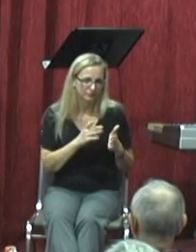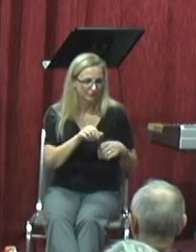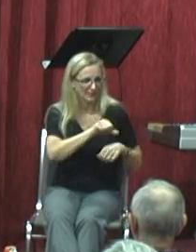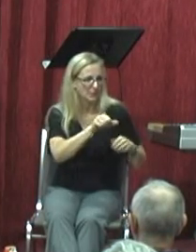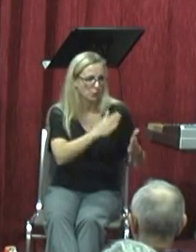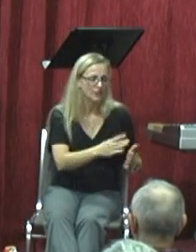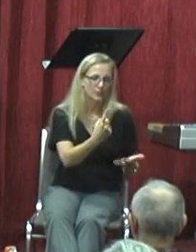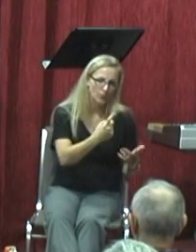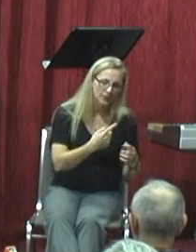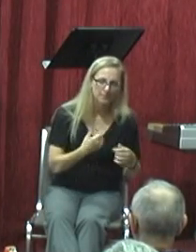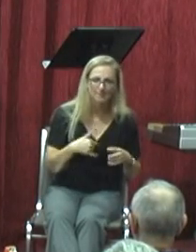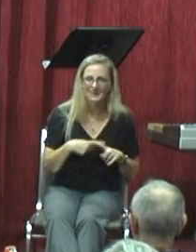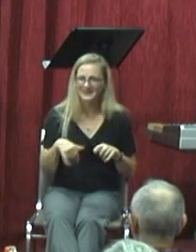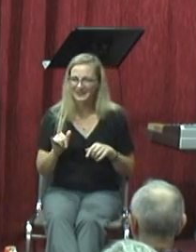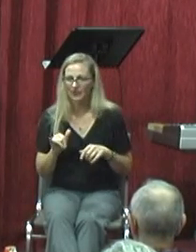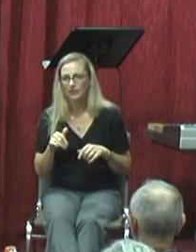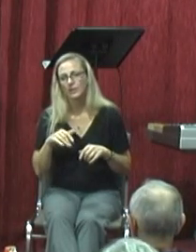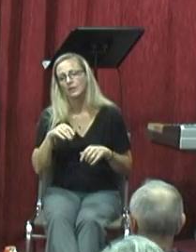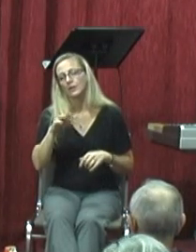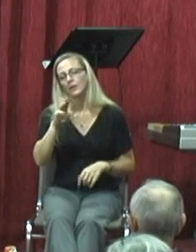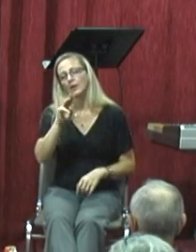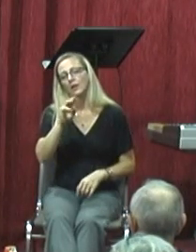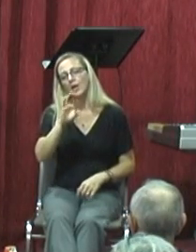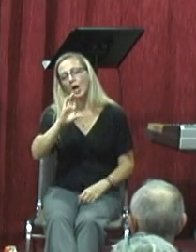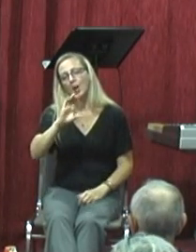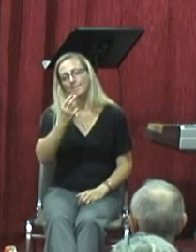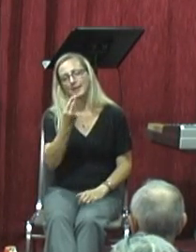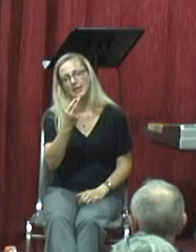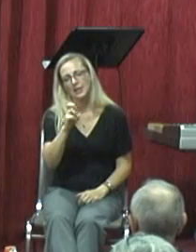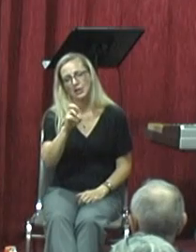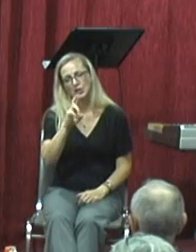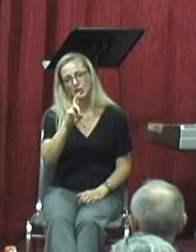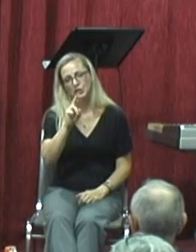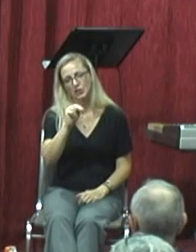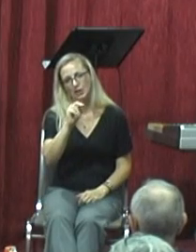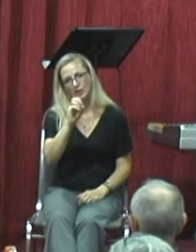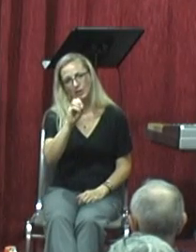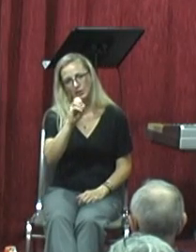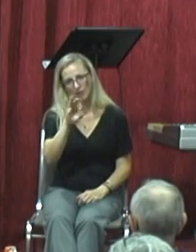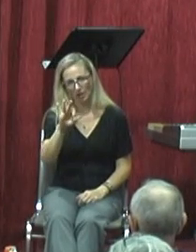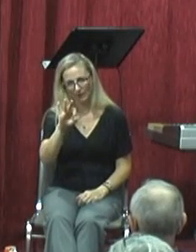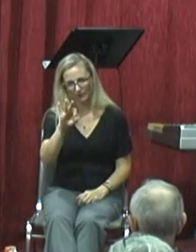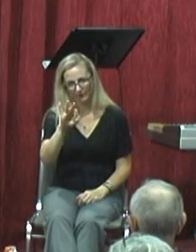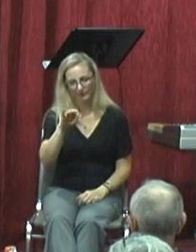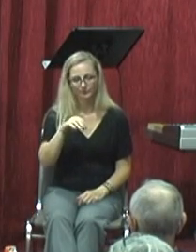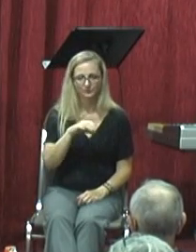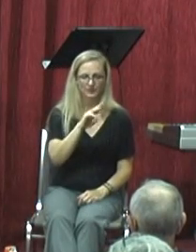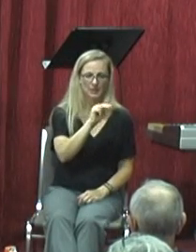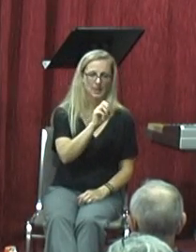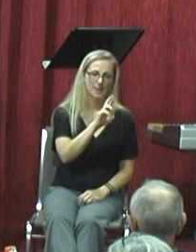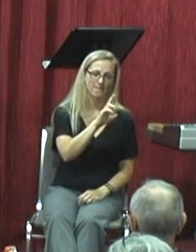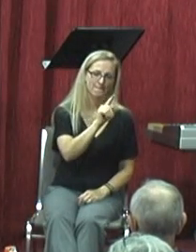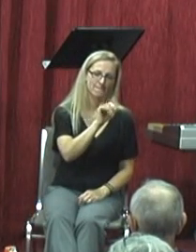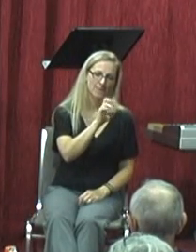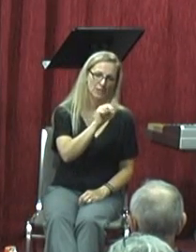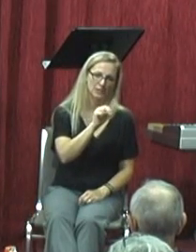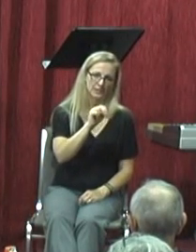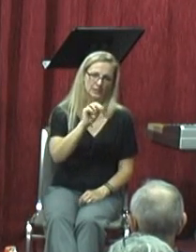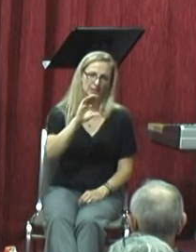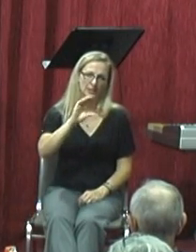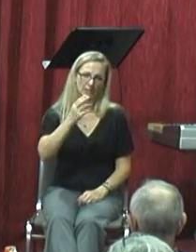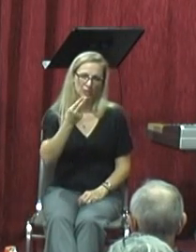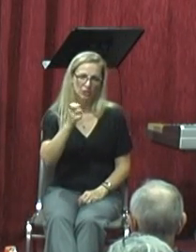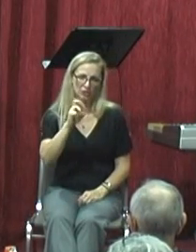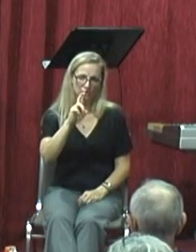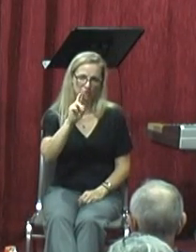one. So Martin Chernoff, Joel Chernoff's father, David Chernoff's father,